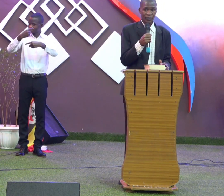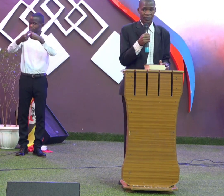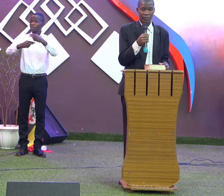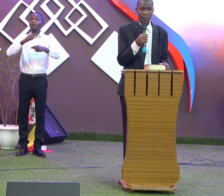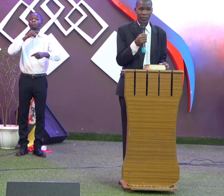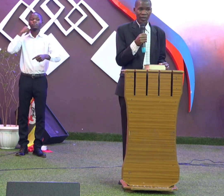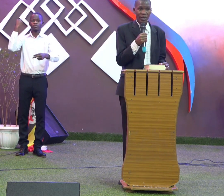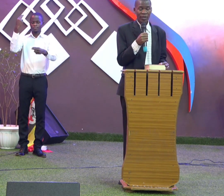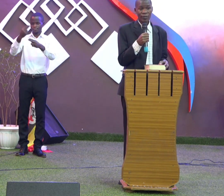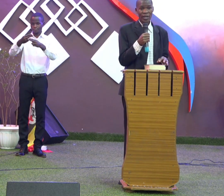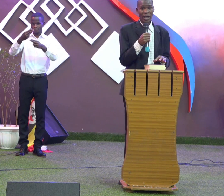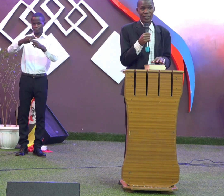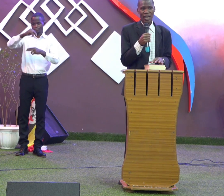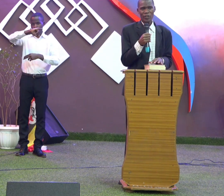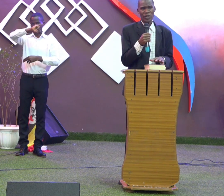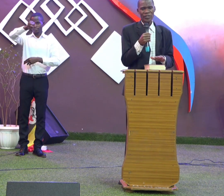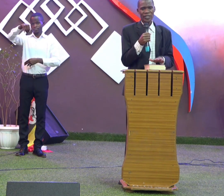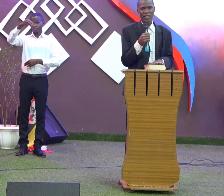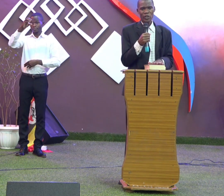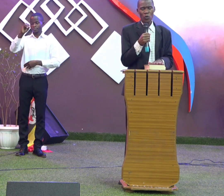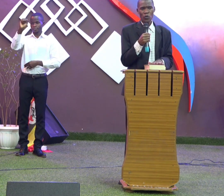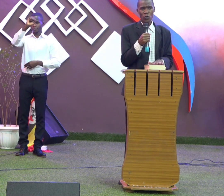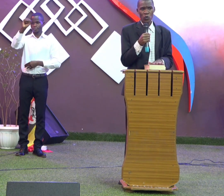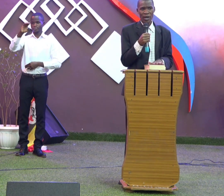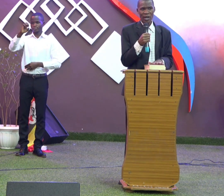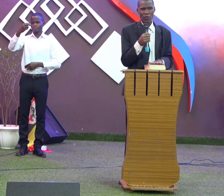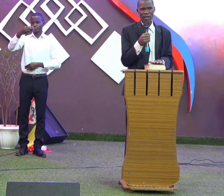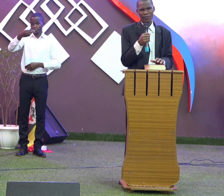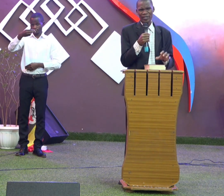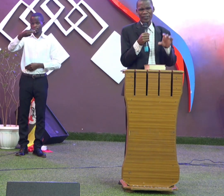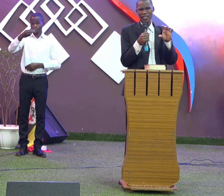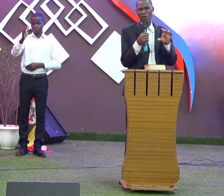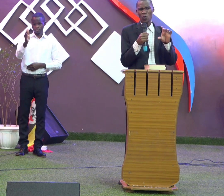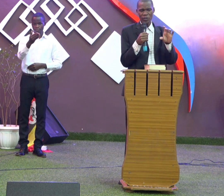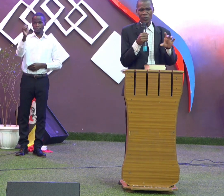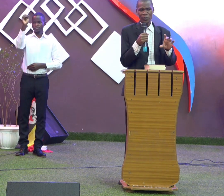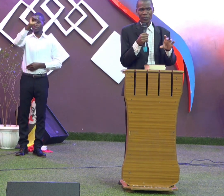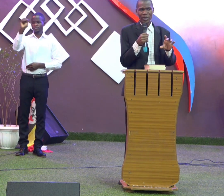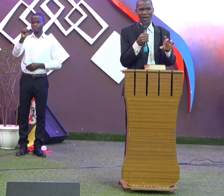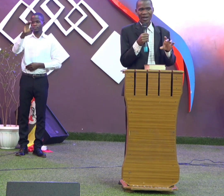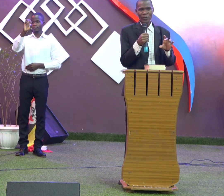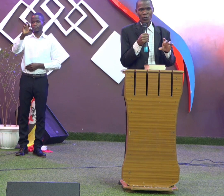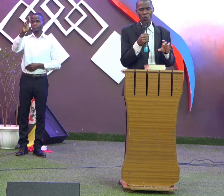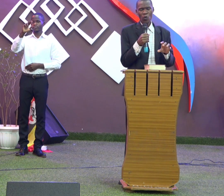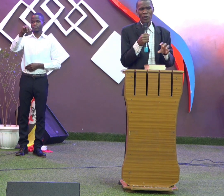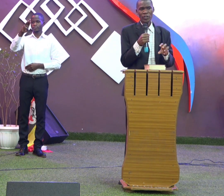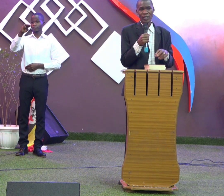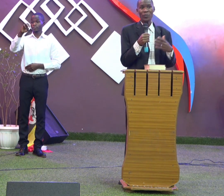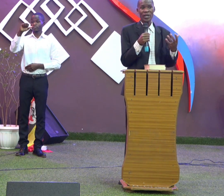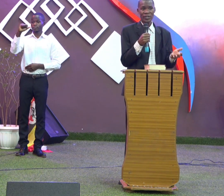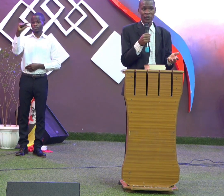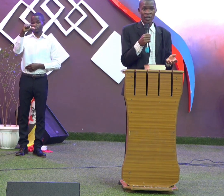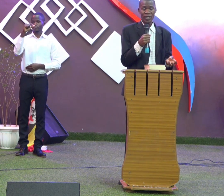Joseph Serumaga. Even us as ministers, we would look around and even see in our wisdom, and so we were